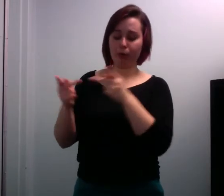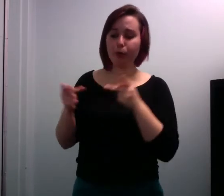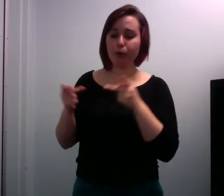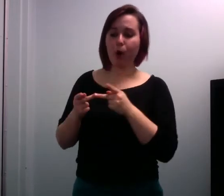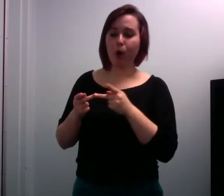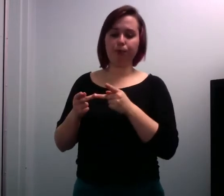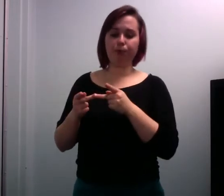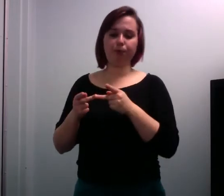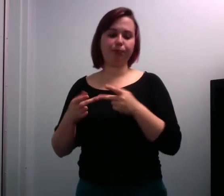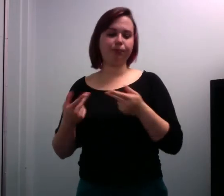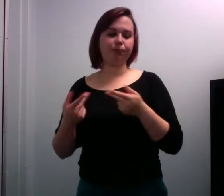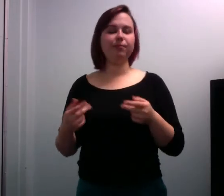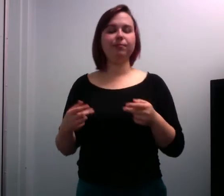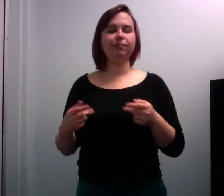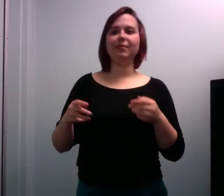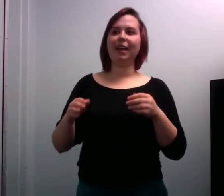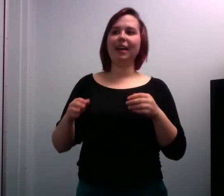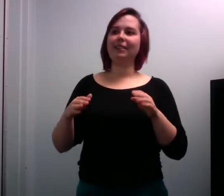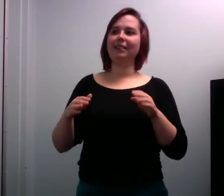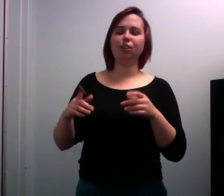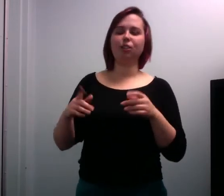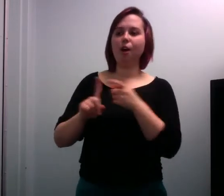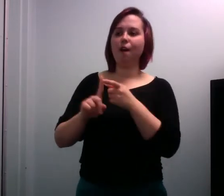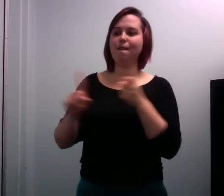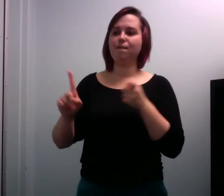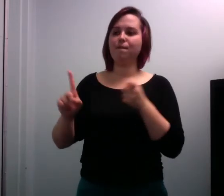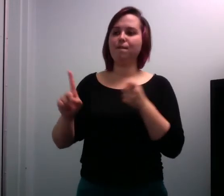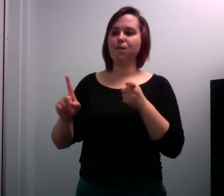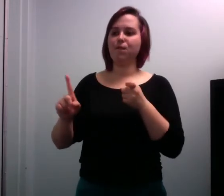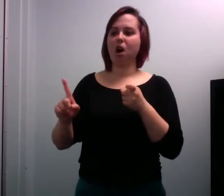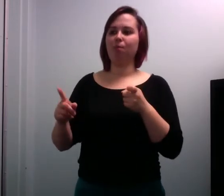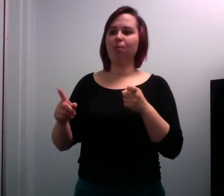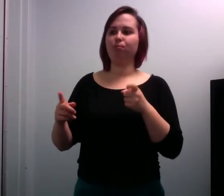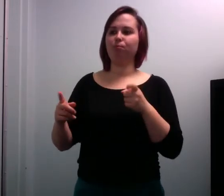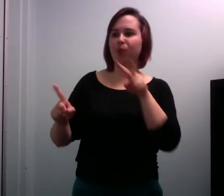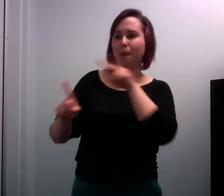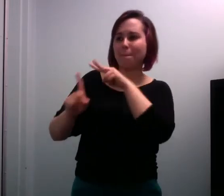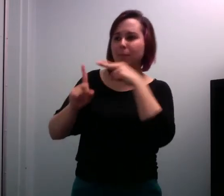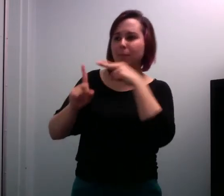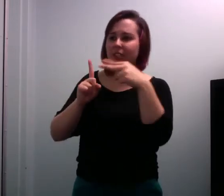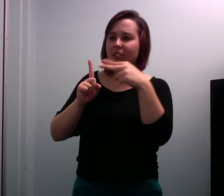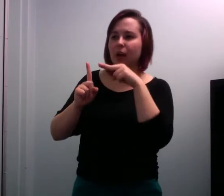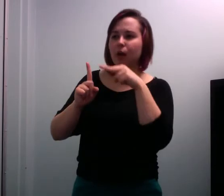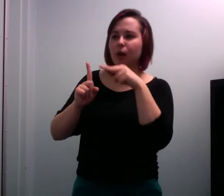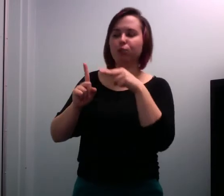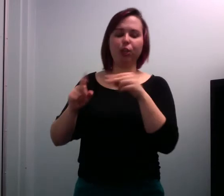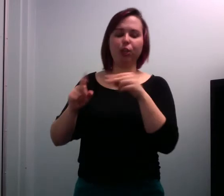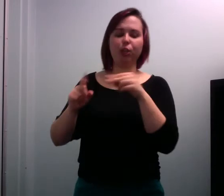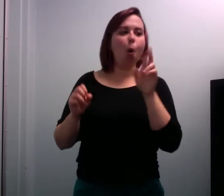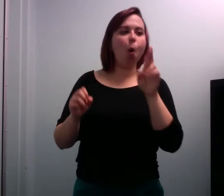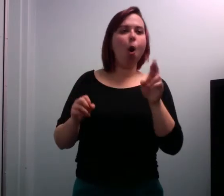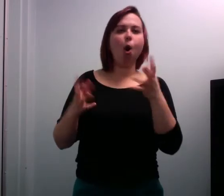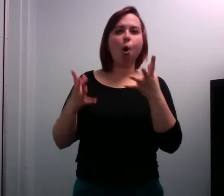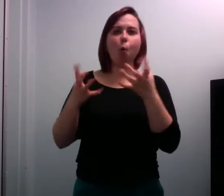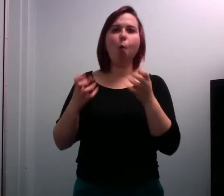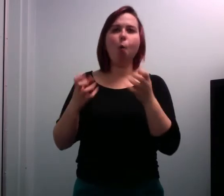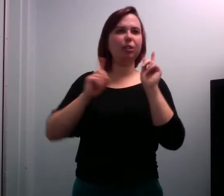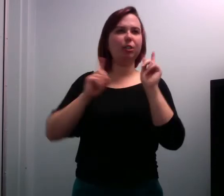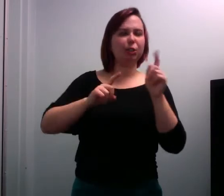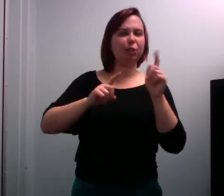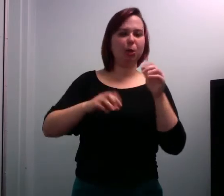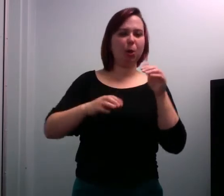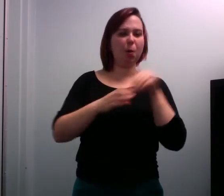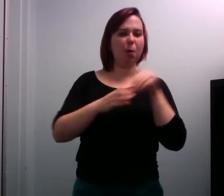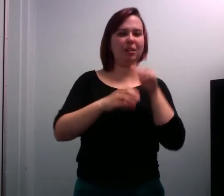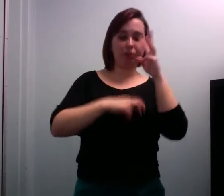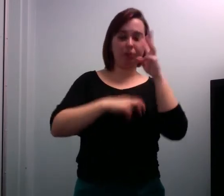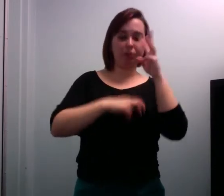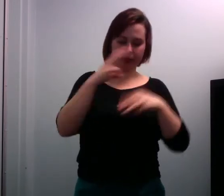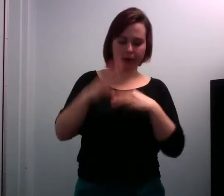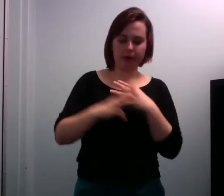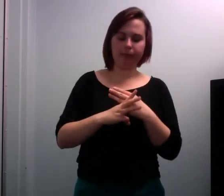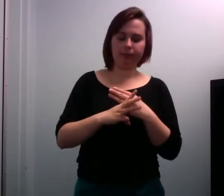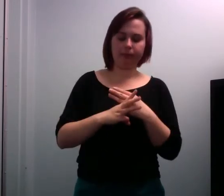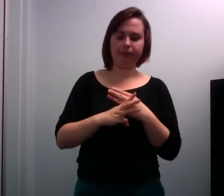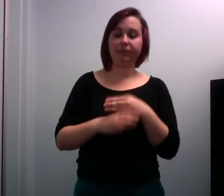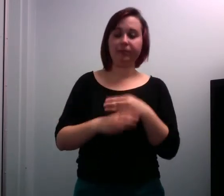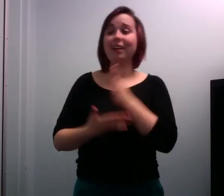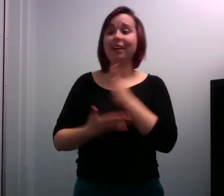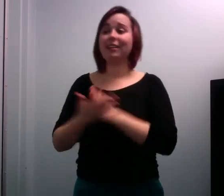out in the world. Some people are only comfortable in the confines of their own home. Others venture out into the